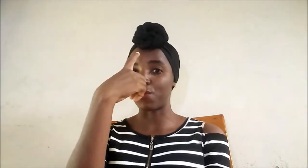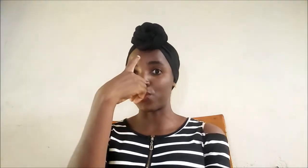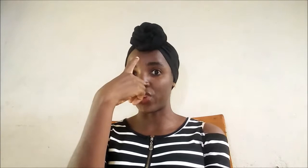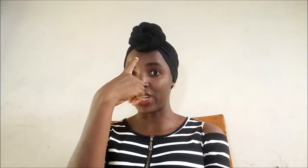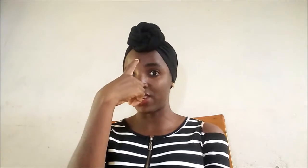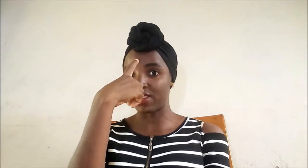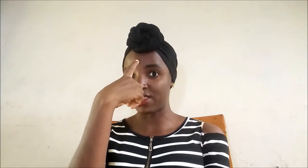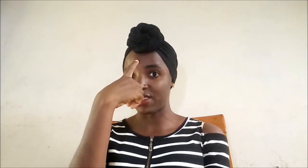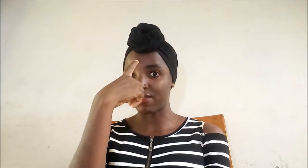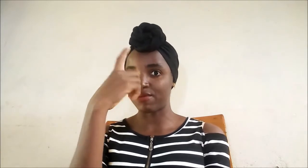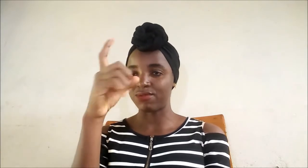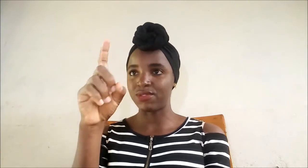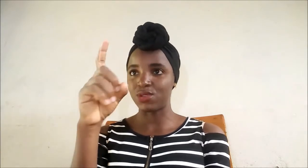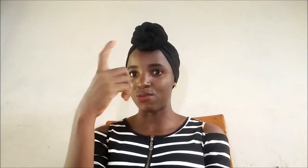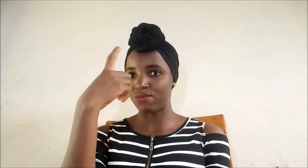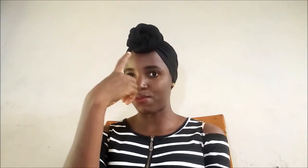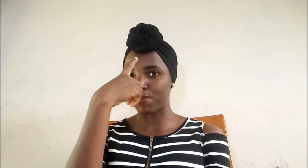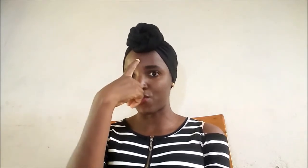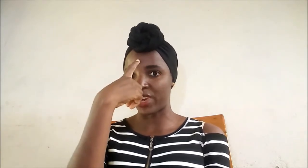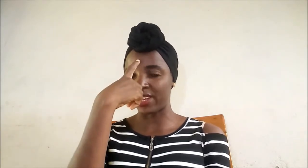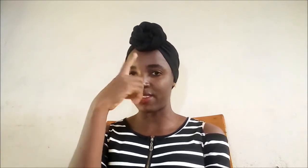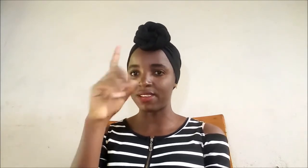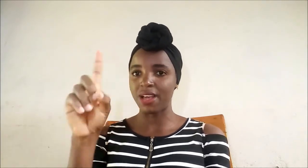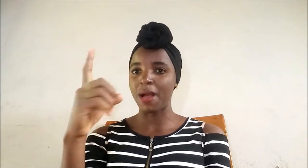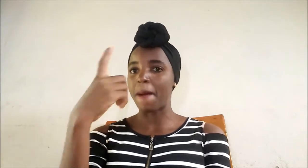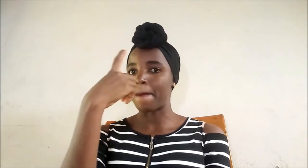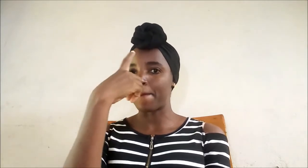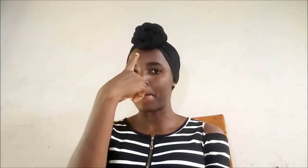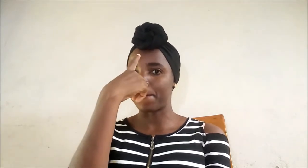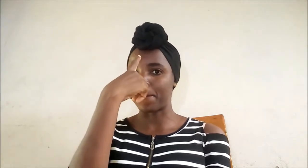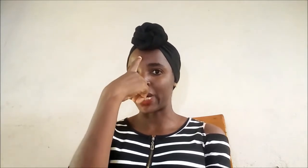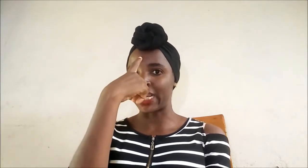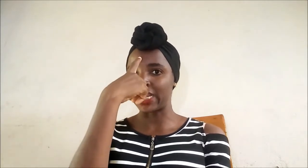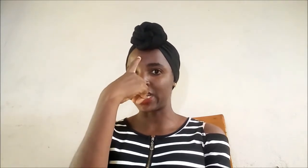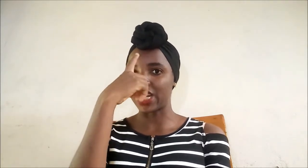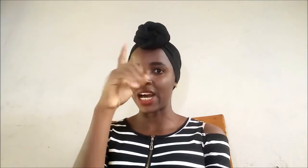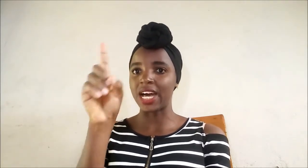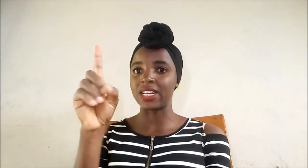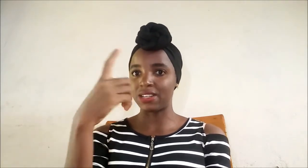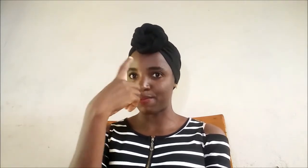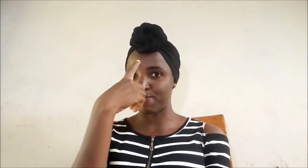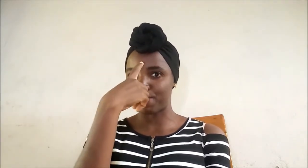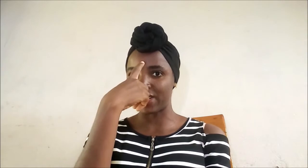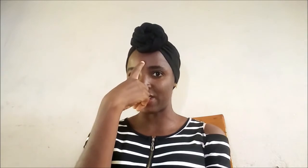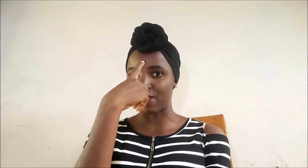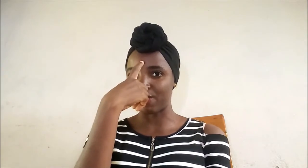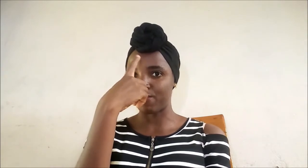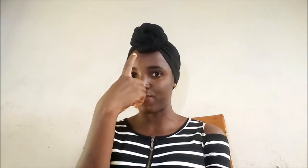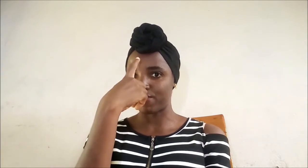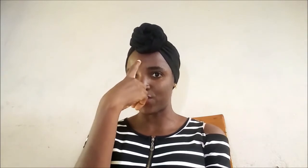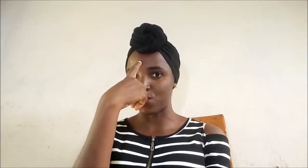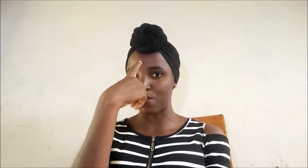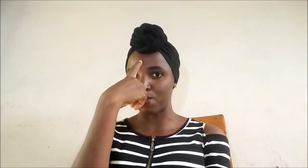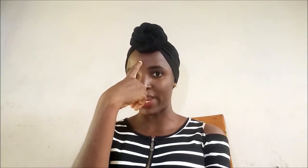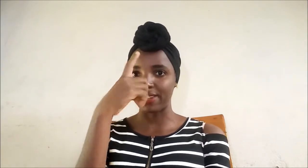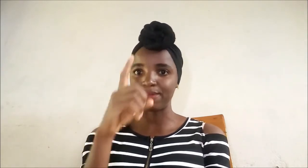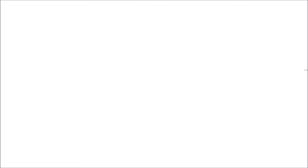brain. So brain, mind, and mental. So mind.